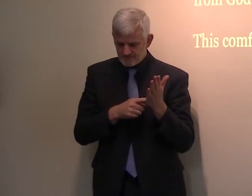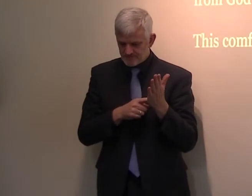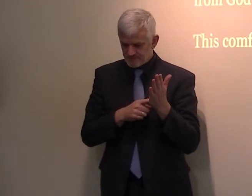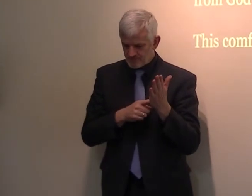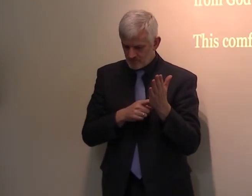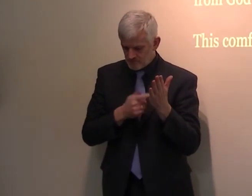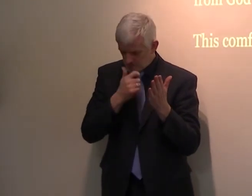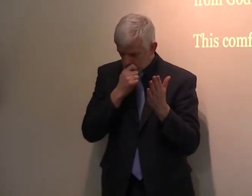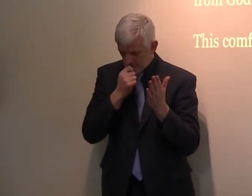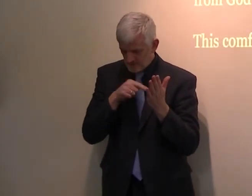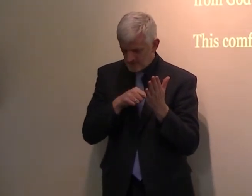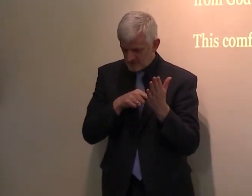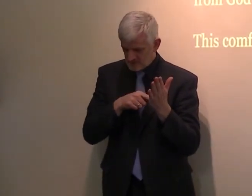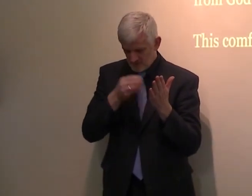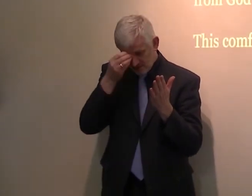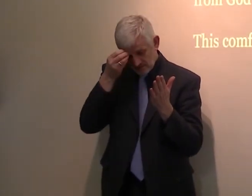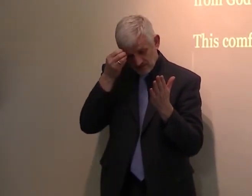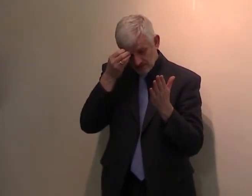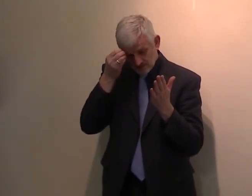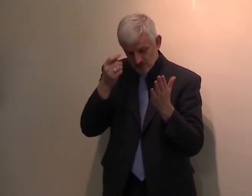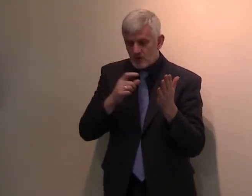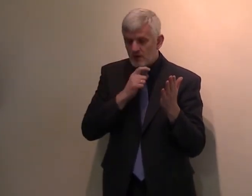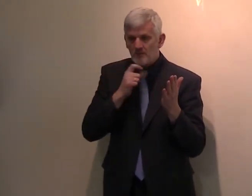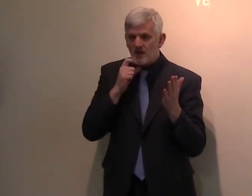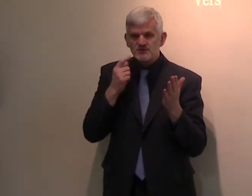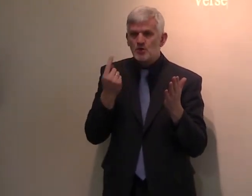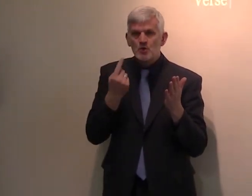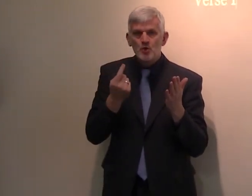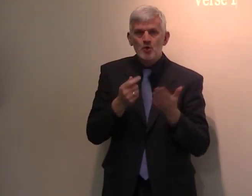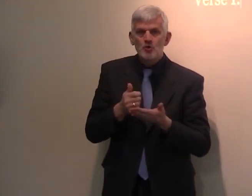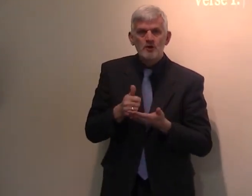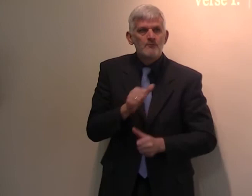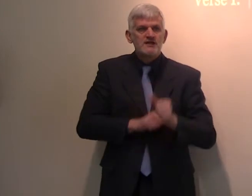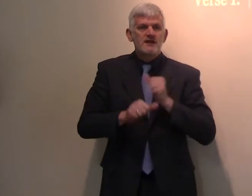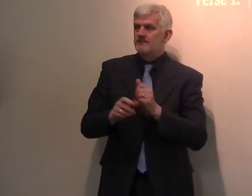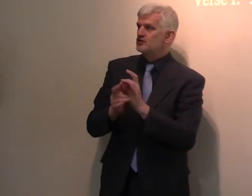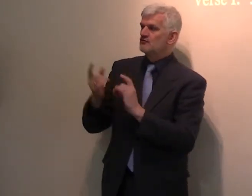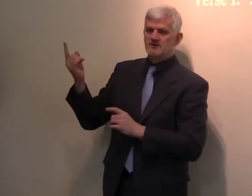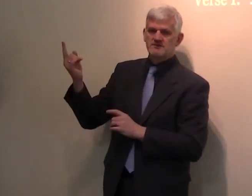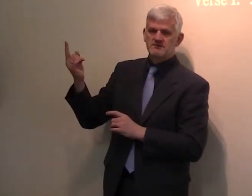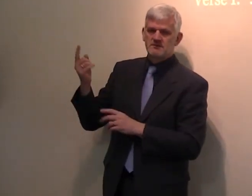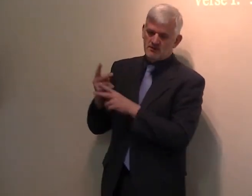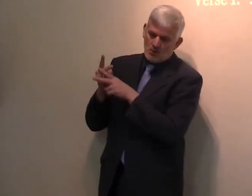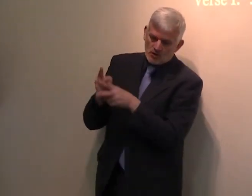To hold them means he's protecting them. He's watching over them. He's caring for them. And that's